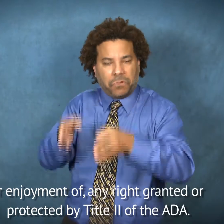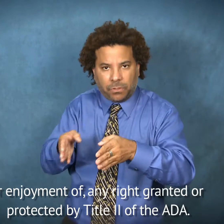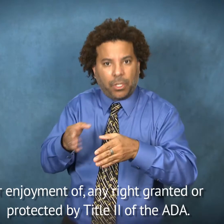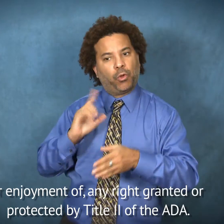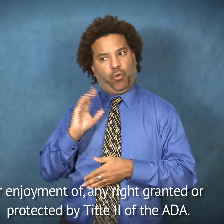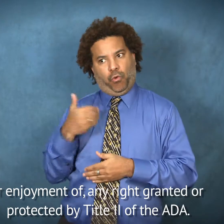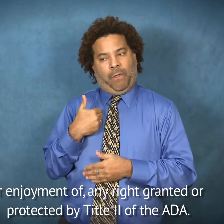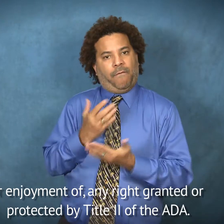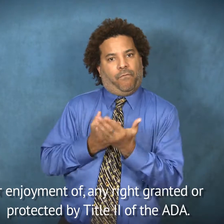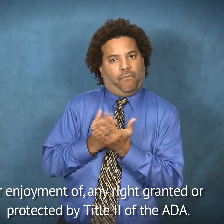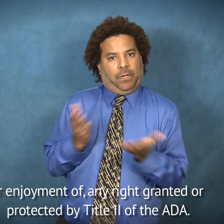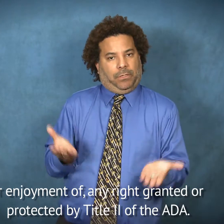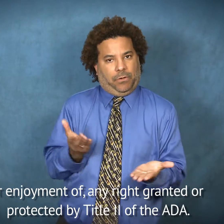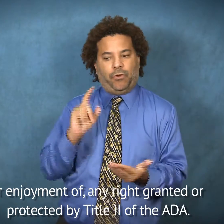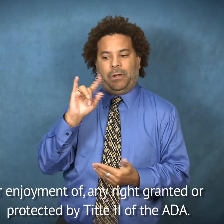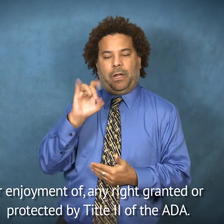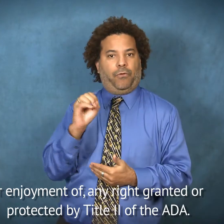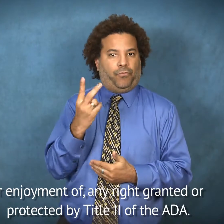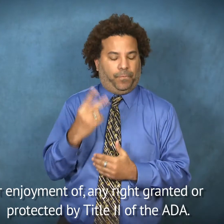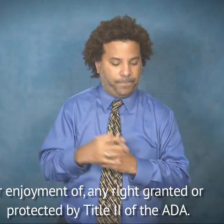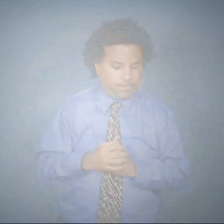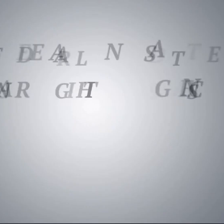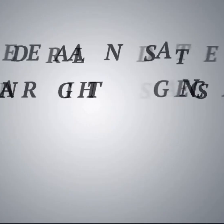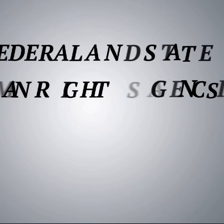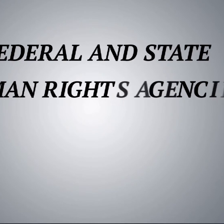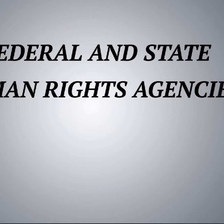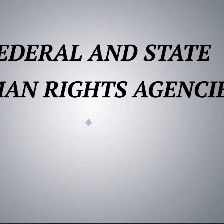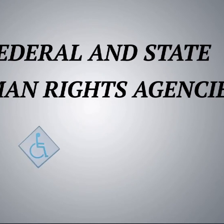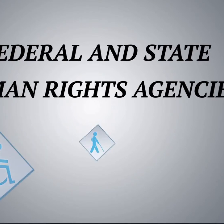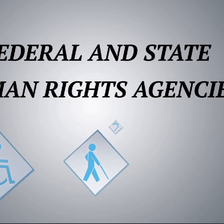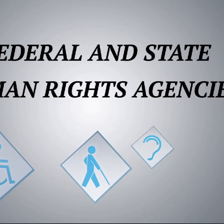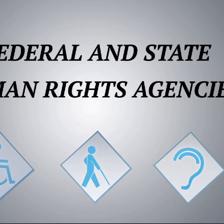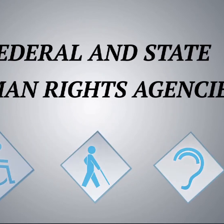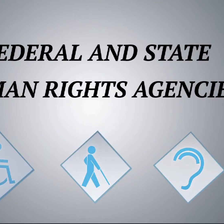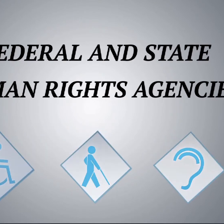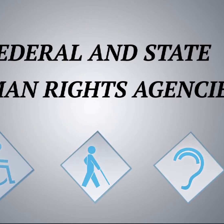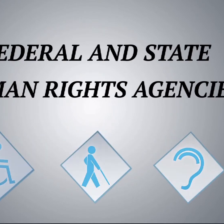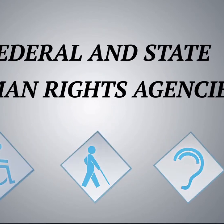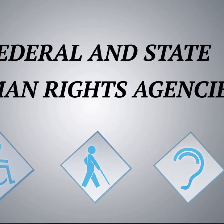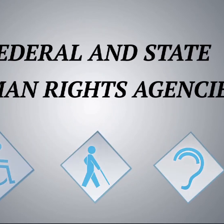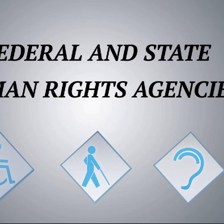or protected by Title II of the ADA. Federal and state human rights agencies.